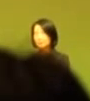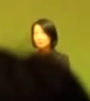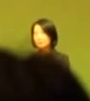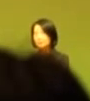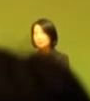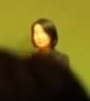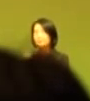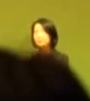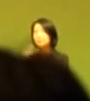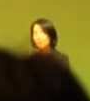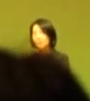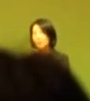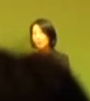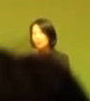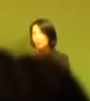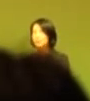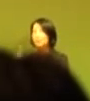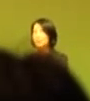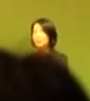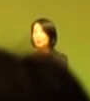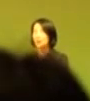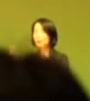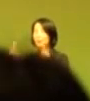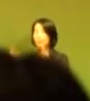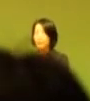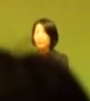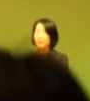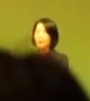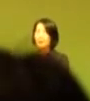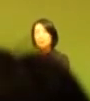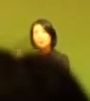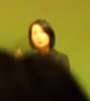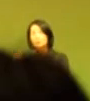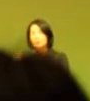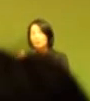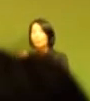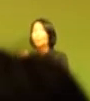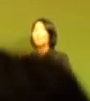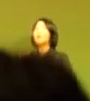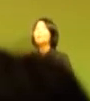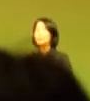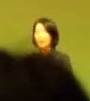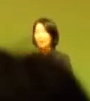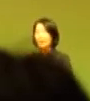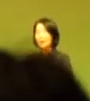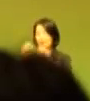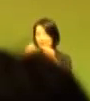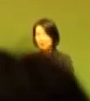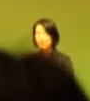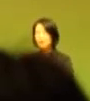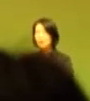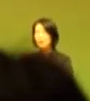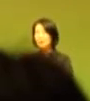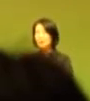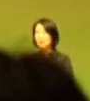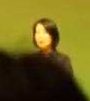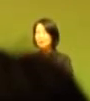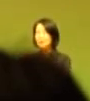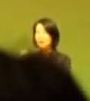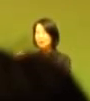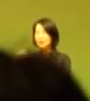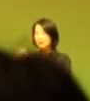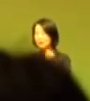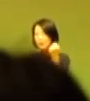this report does a number of things. It looks at how private money from banks and pension funds, sovereign wealth funds,